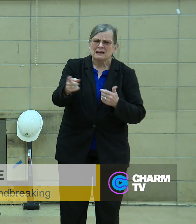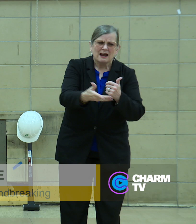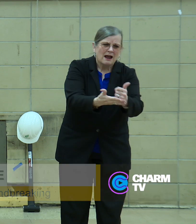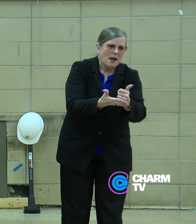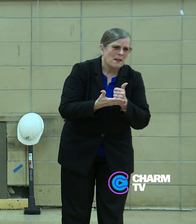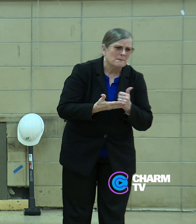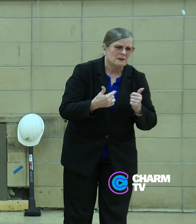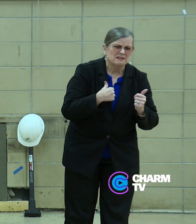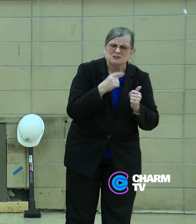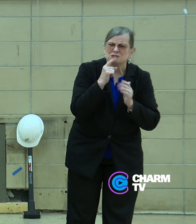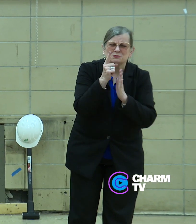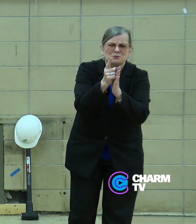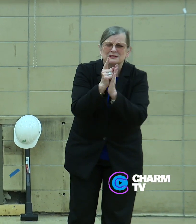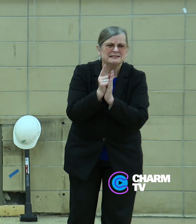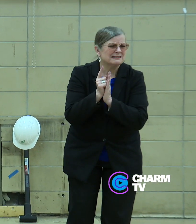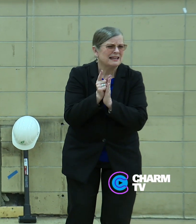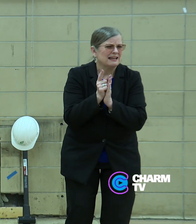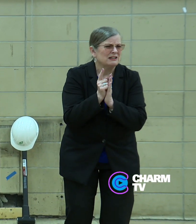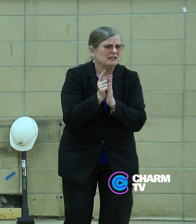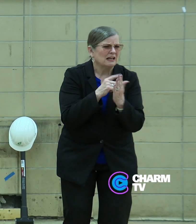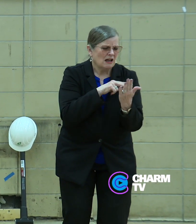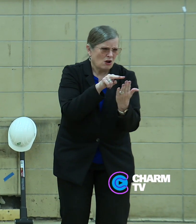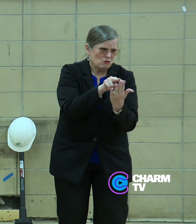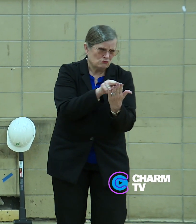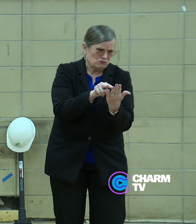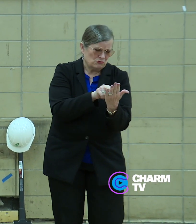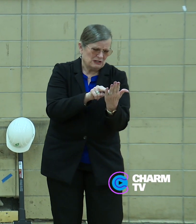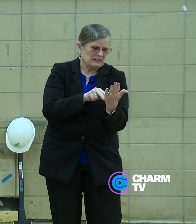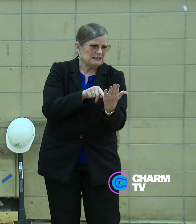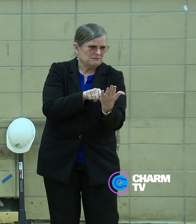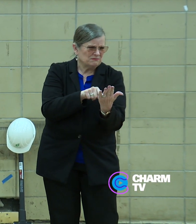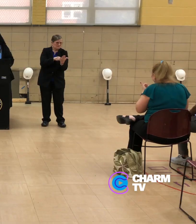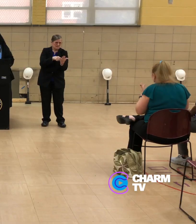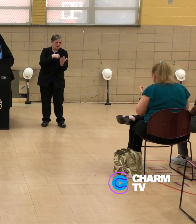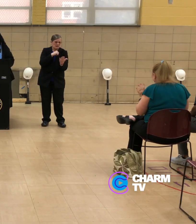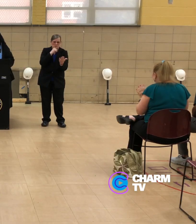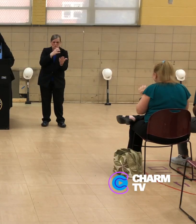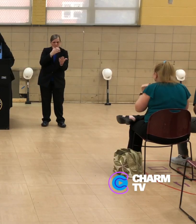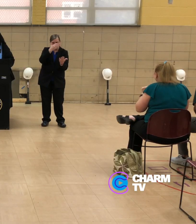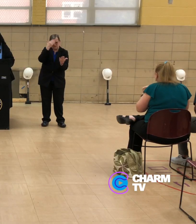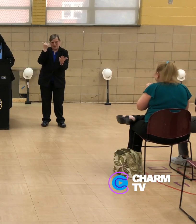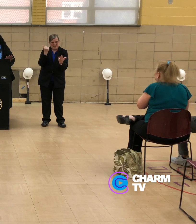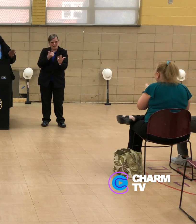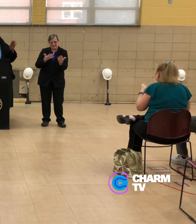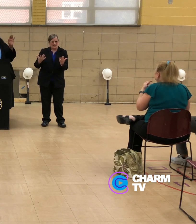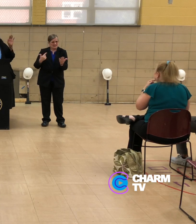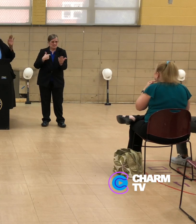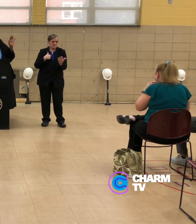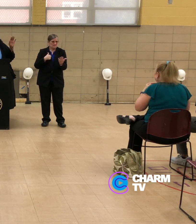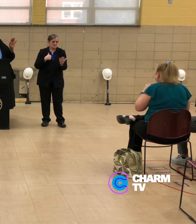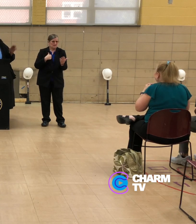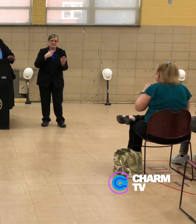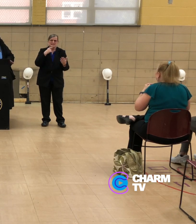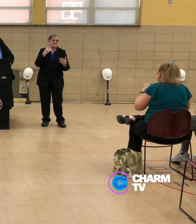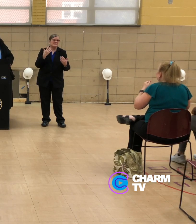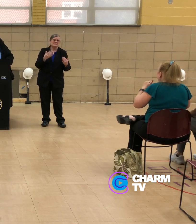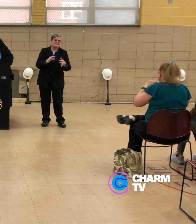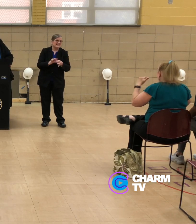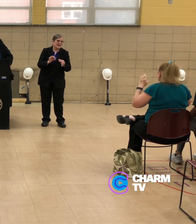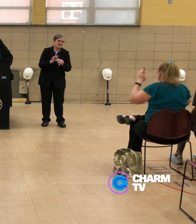just 1 second before I read what I have to say, because I didn't want to forget anything. Can you all just say, level up!